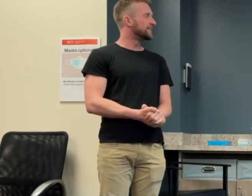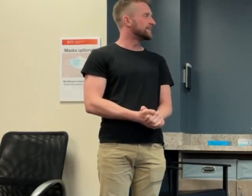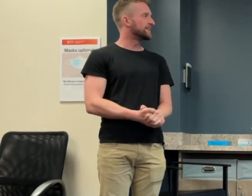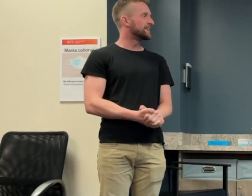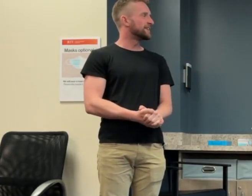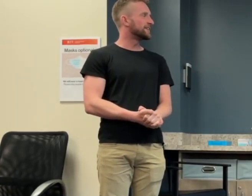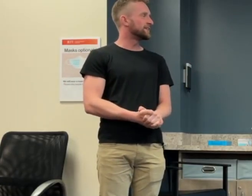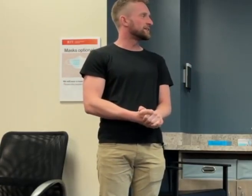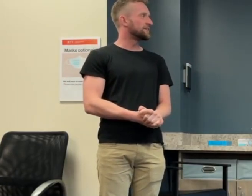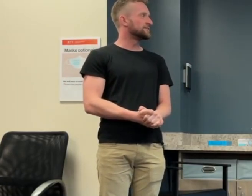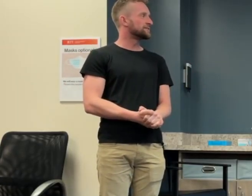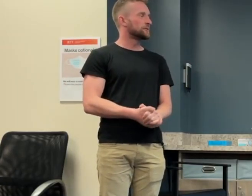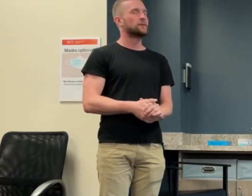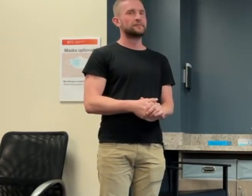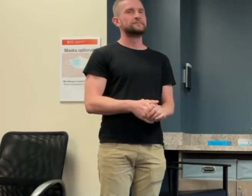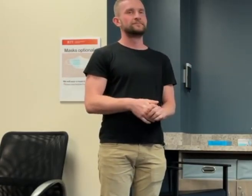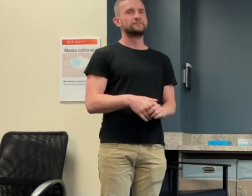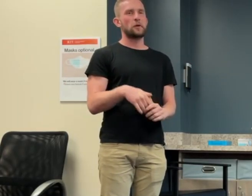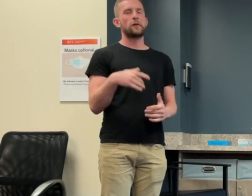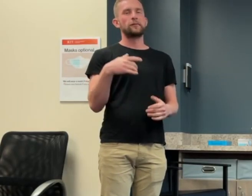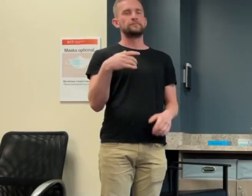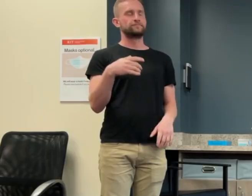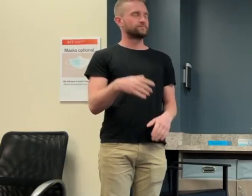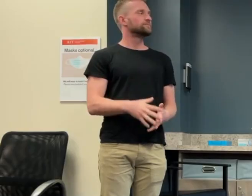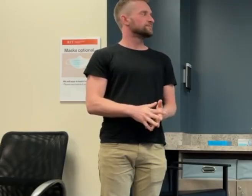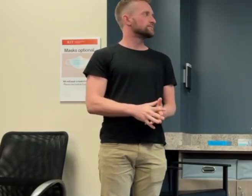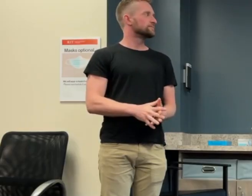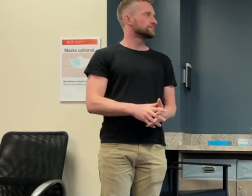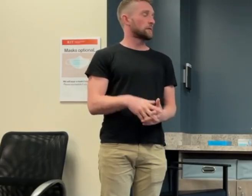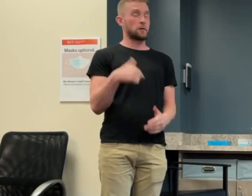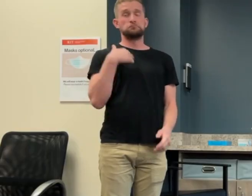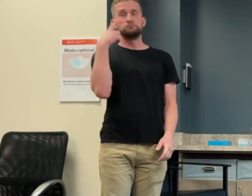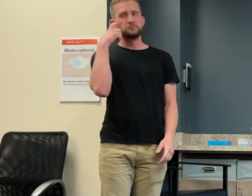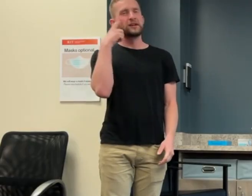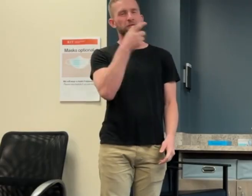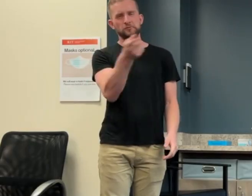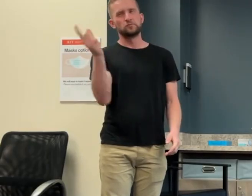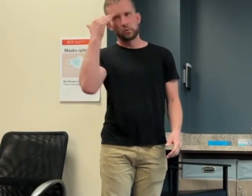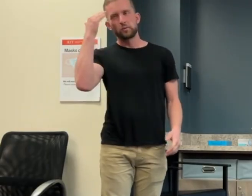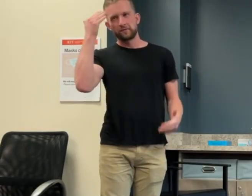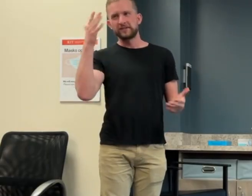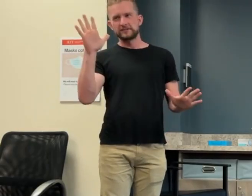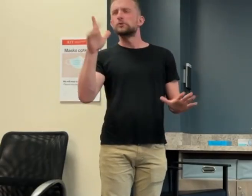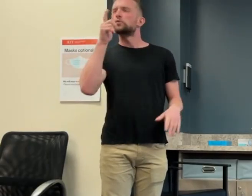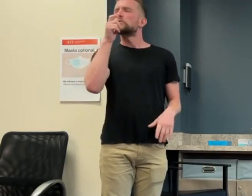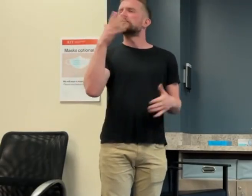what you guys are probably most familiar with, who here has been on an airplane?